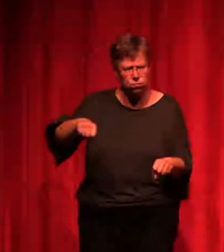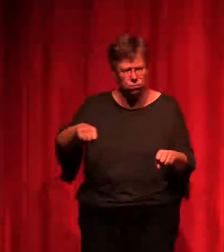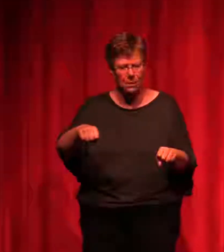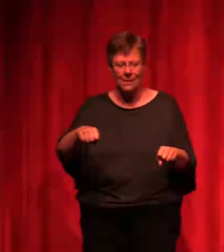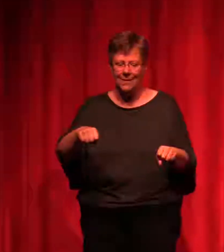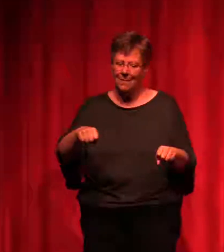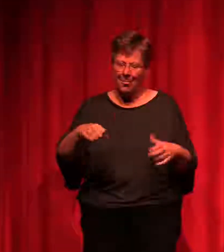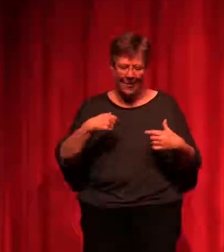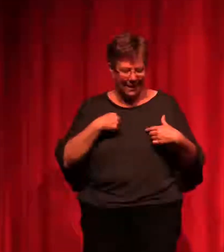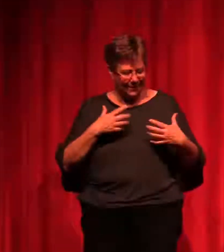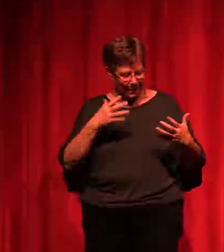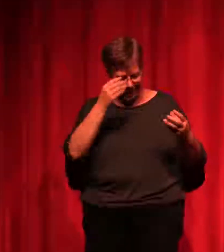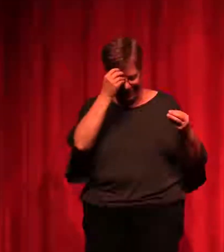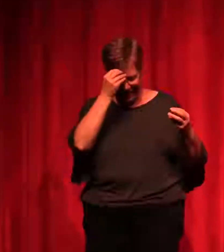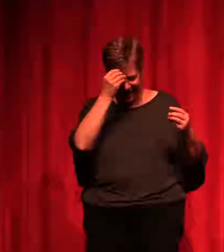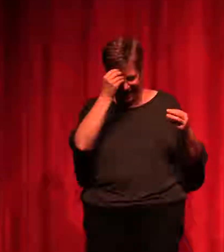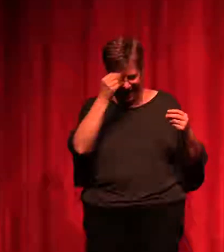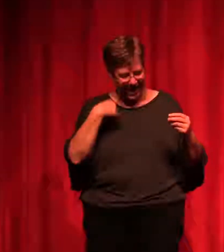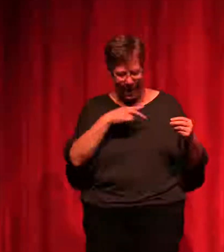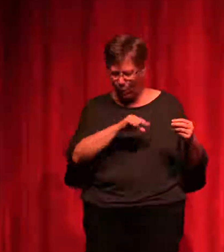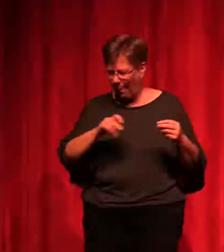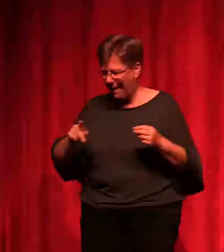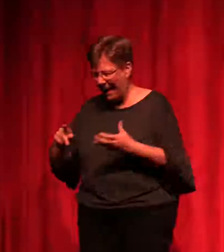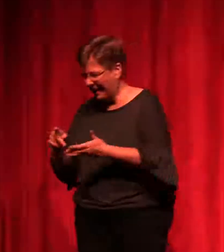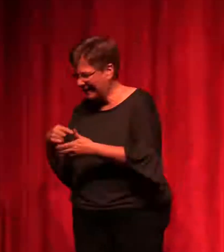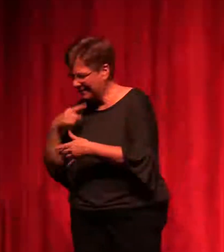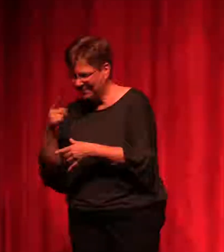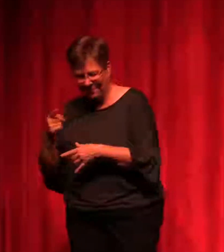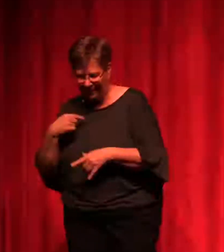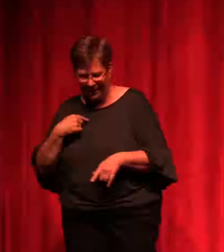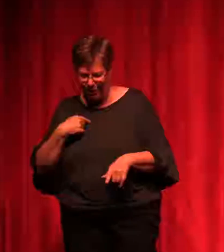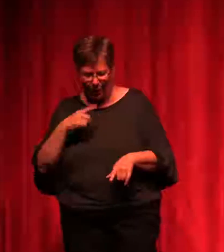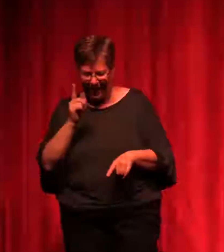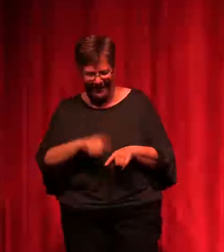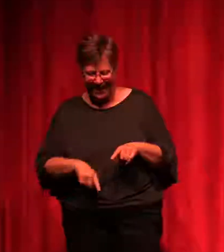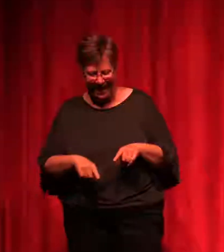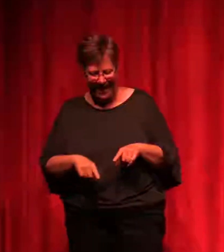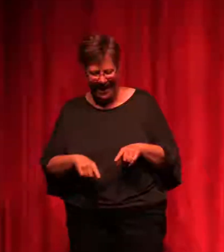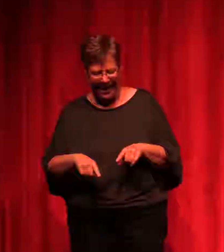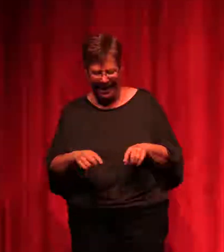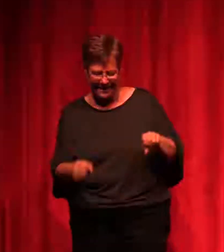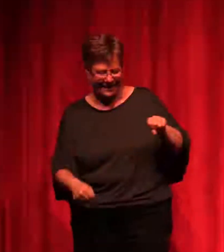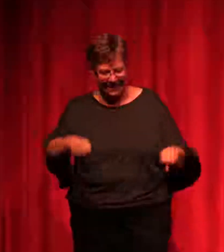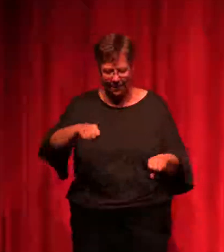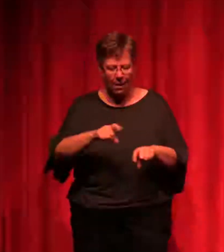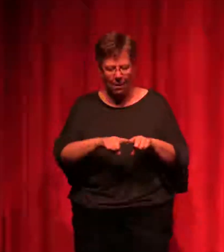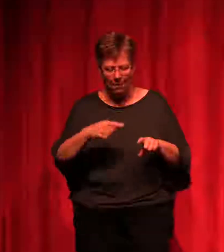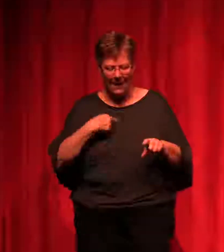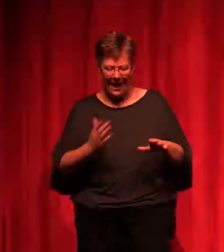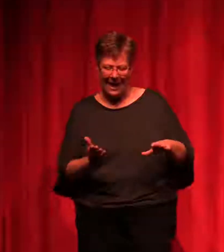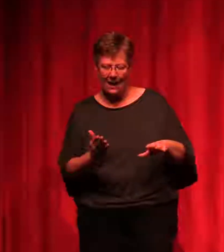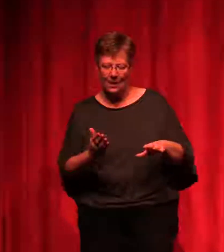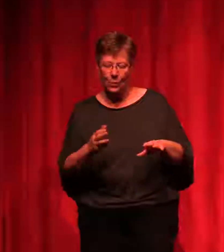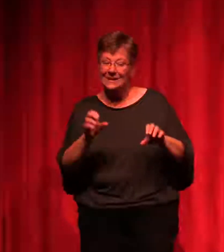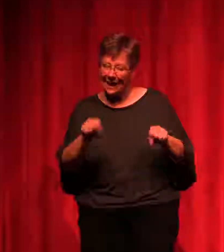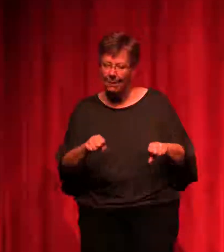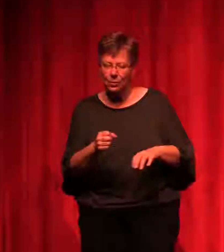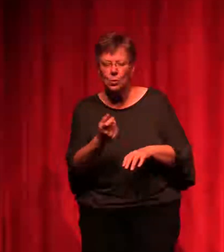go back and I said, "God, I can't get my bike up," but I had propped something underneath it so the gas quit leaking out. And